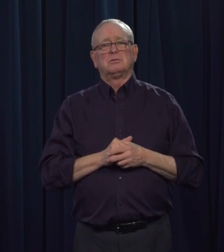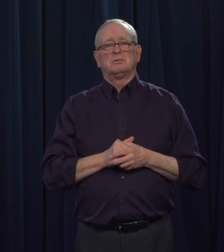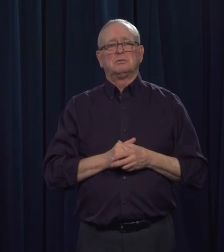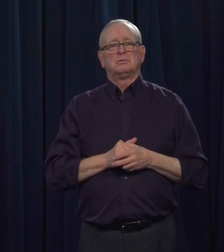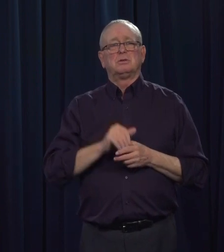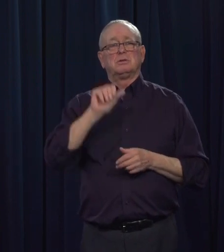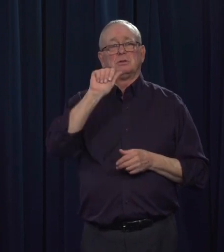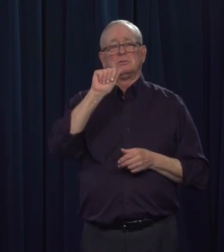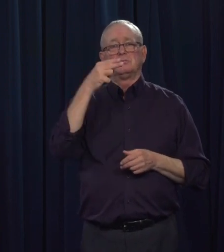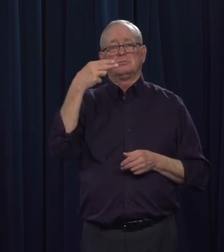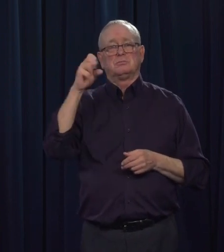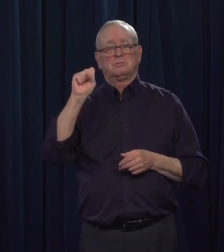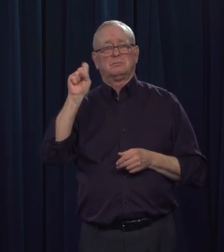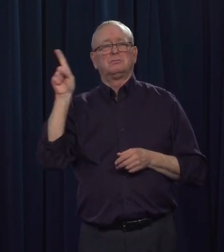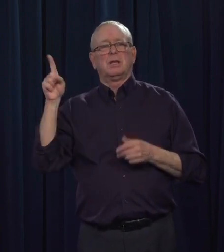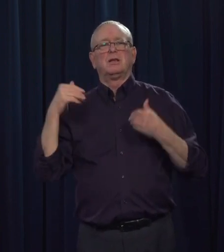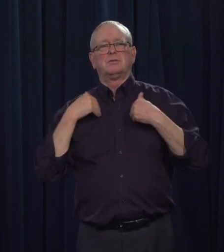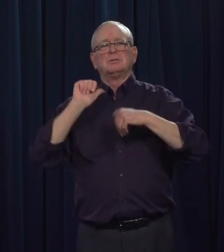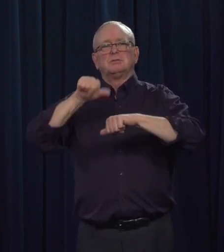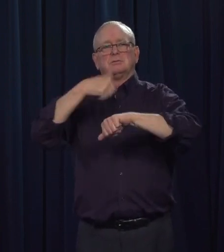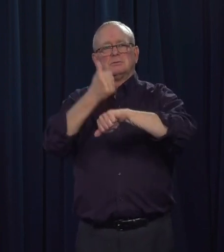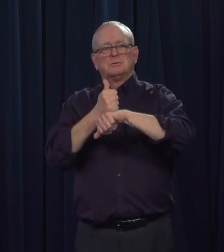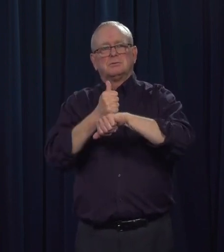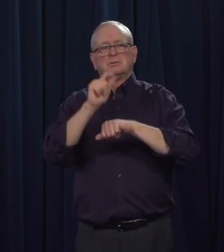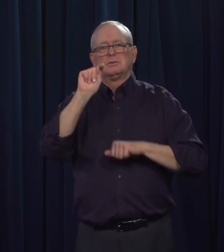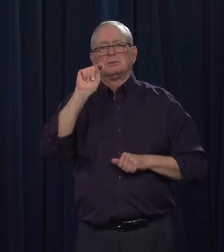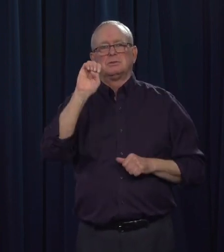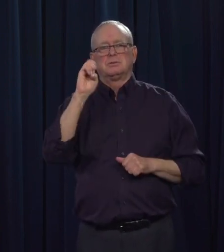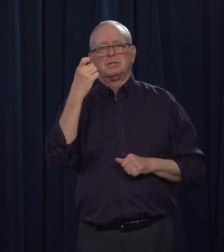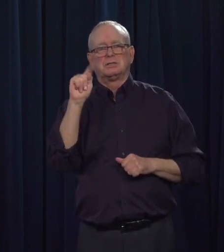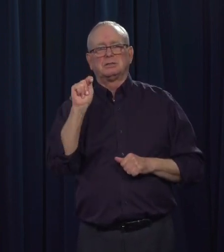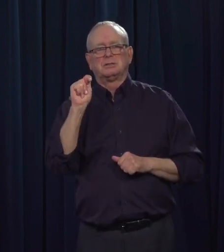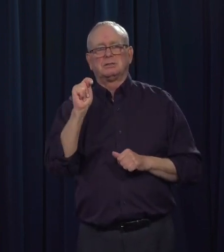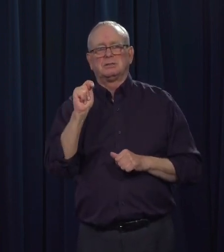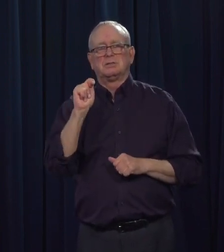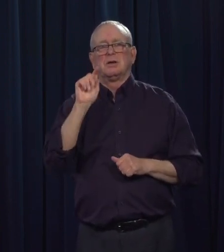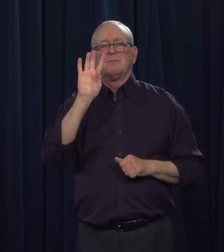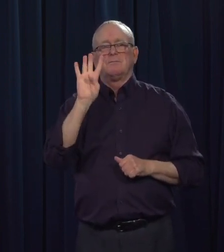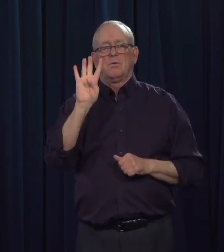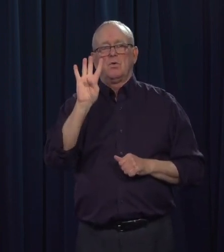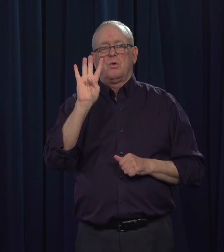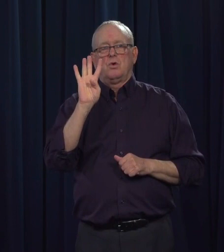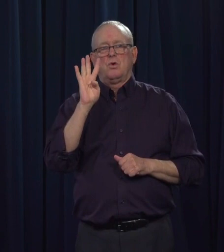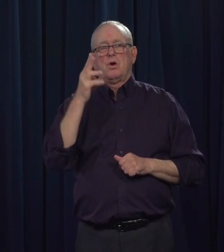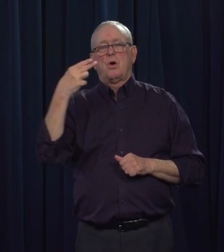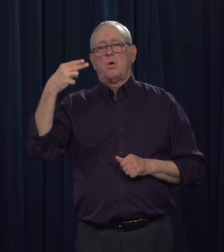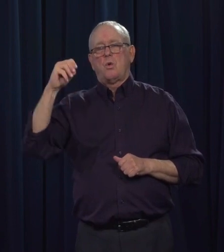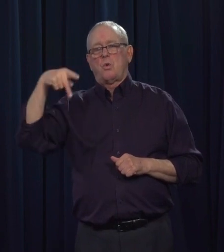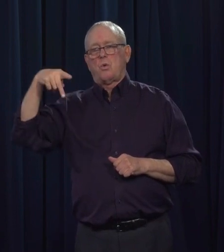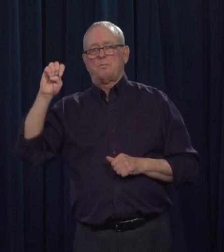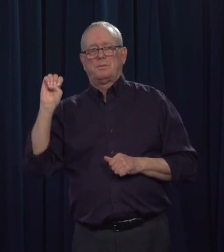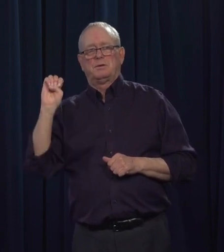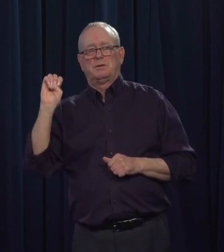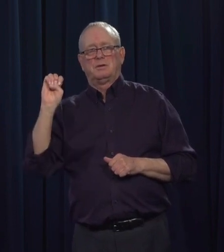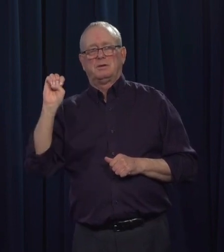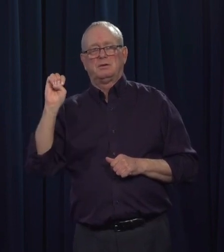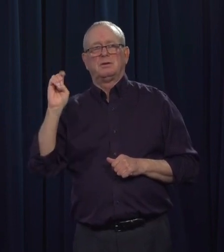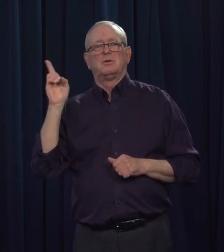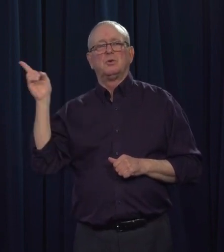4, sends subscribers text messages of support and encouragement to ease stress or